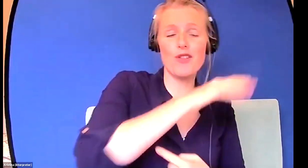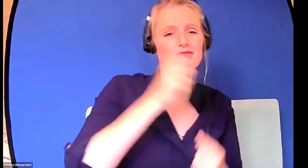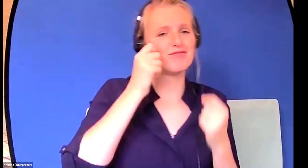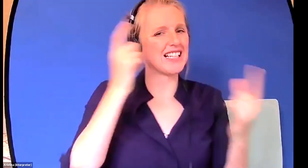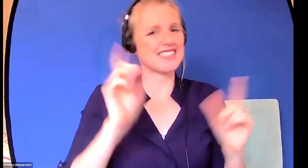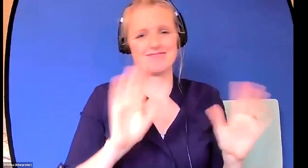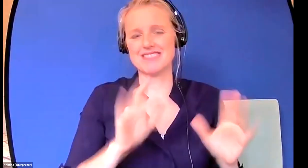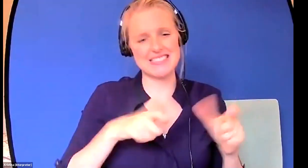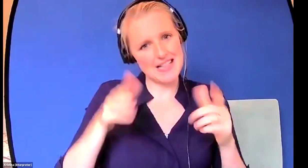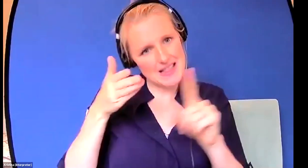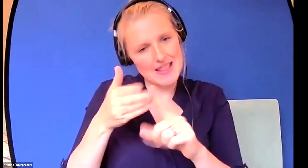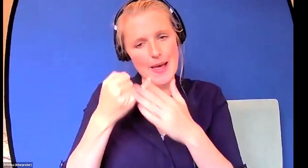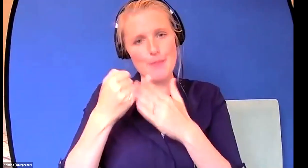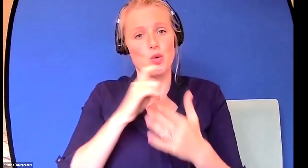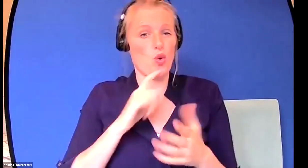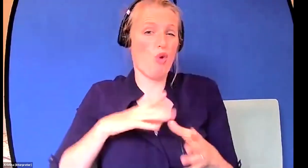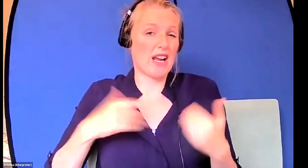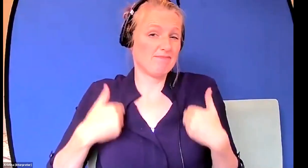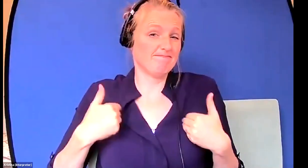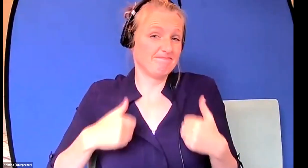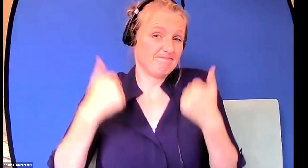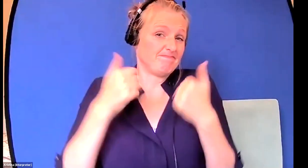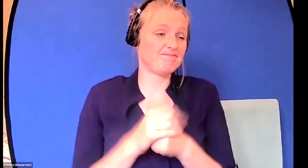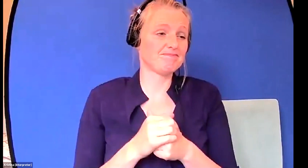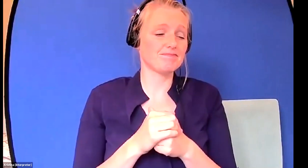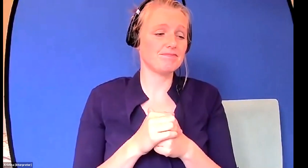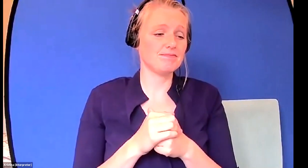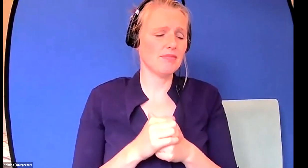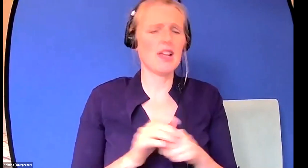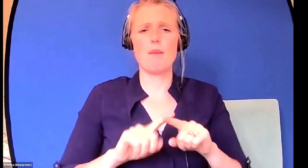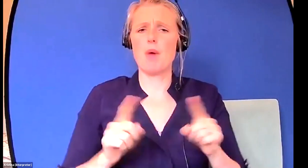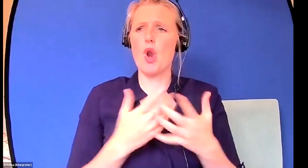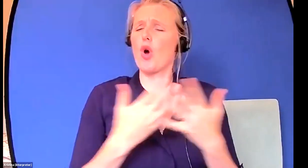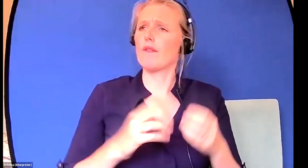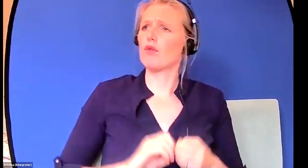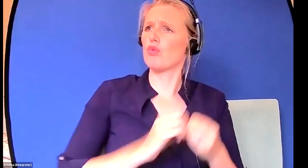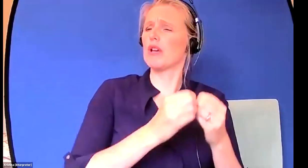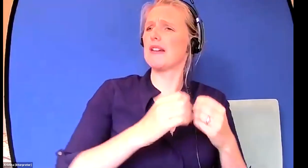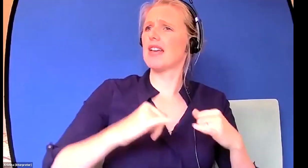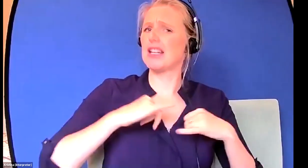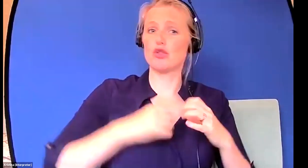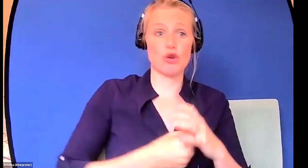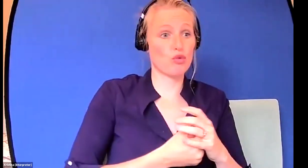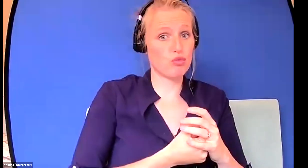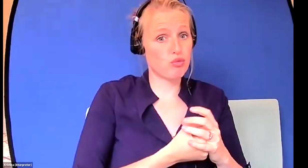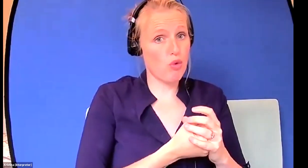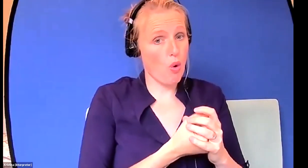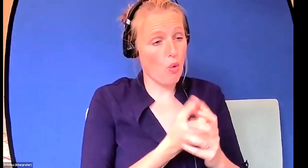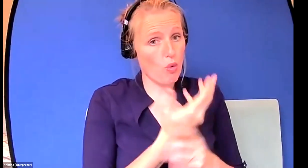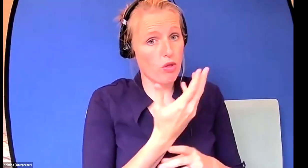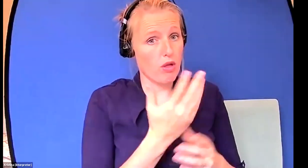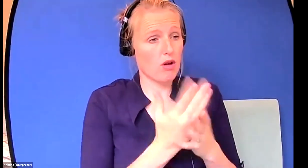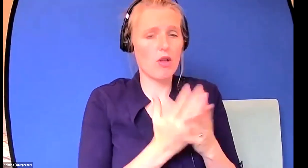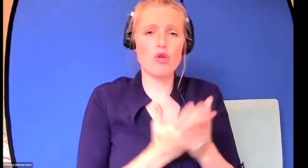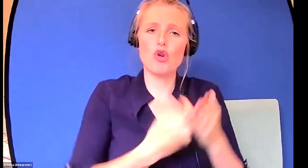case. And I think despite the rhetoric, most creative industry growth actually appeared not in